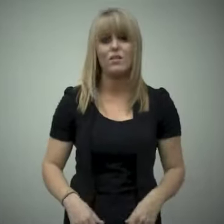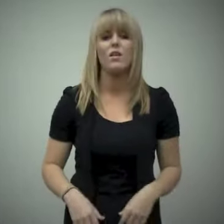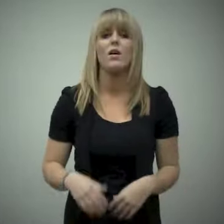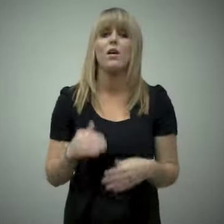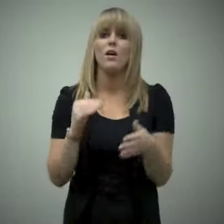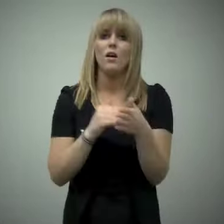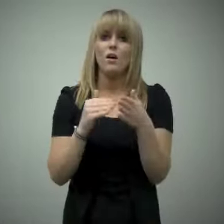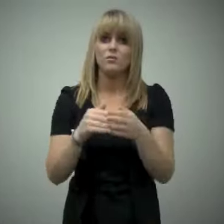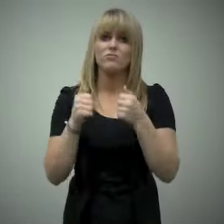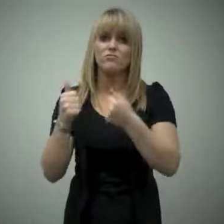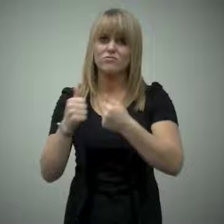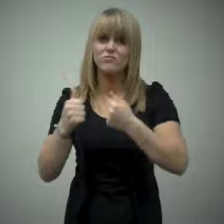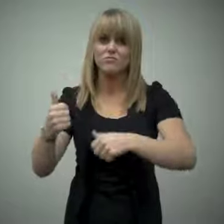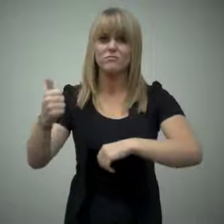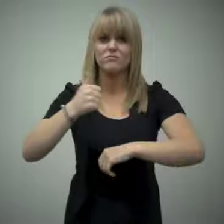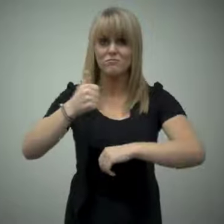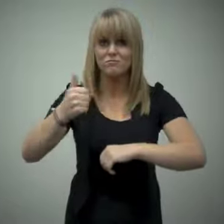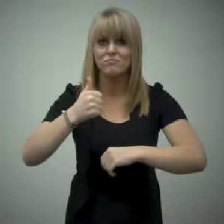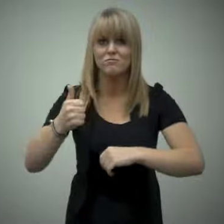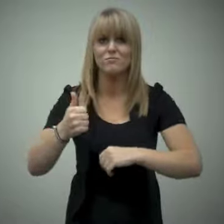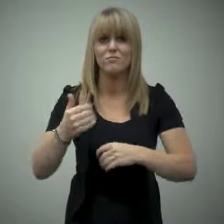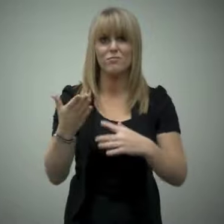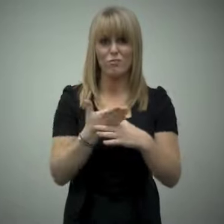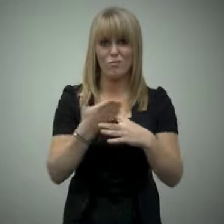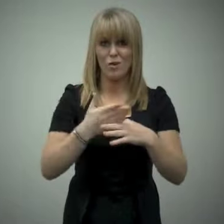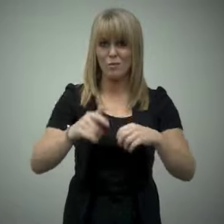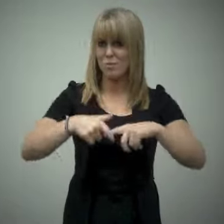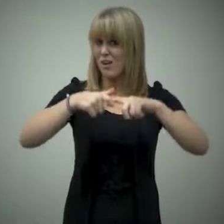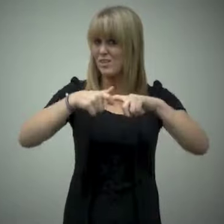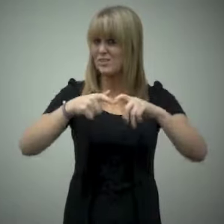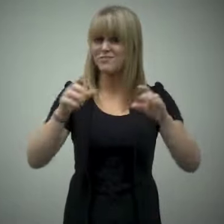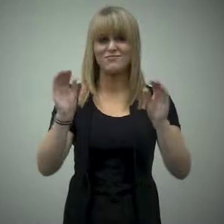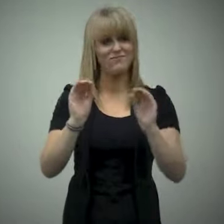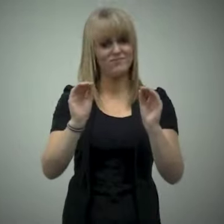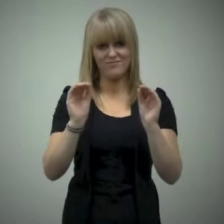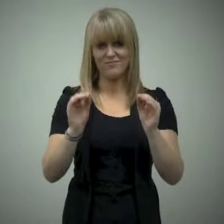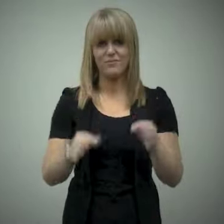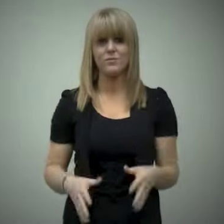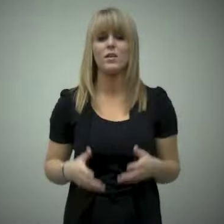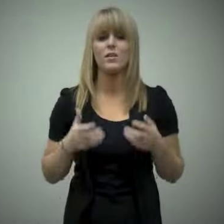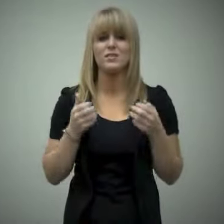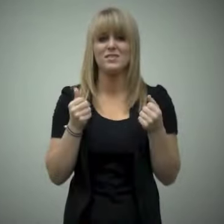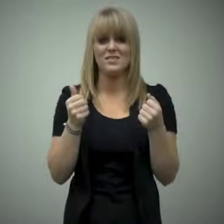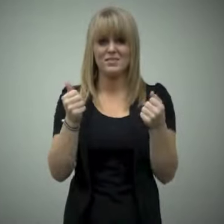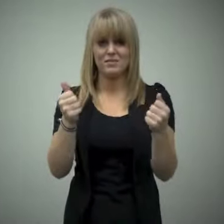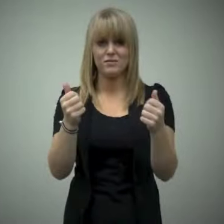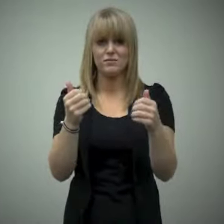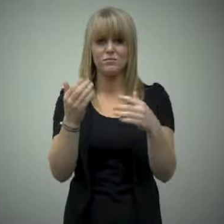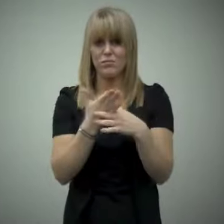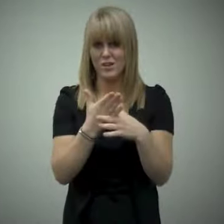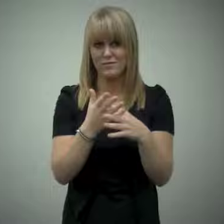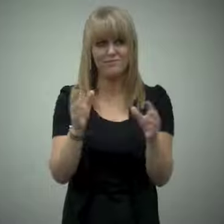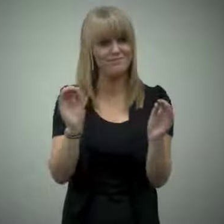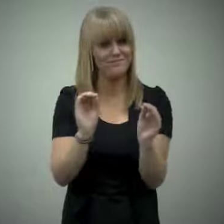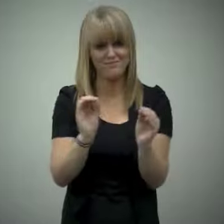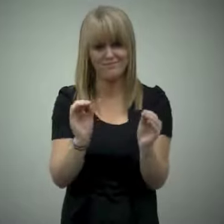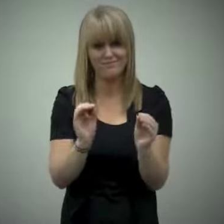decreases efficiency of muscles. Driving or riding for long periods of time without a break. Lack of frequent activity